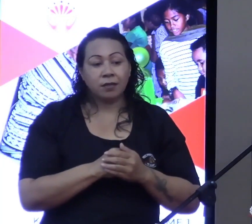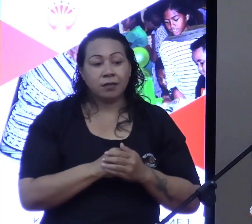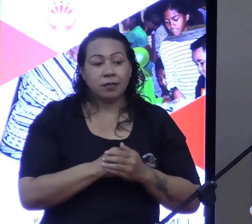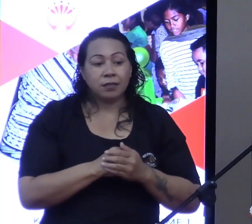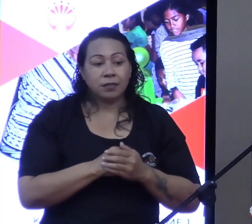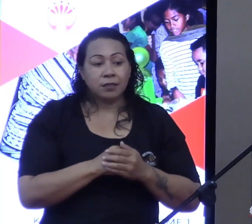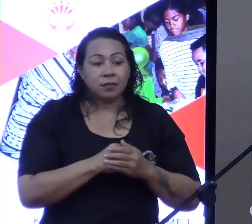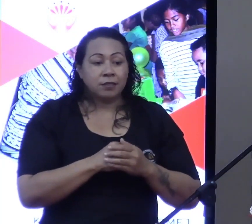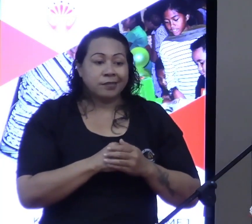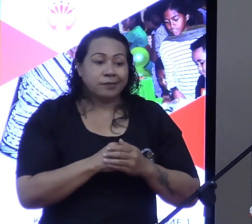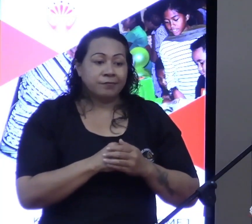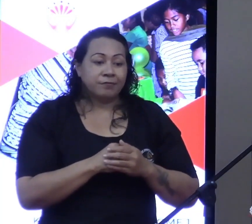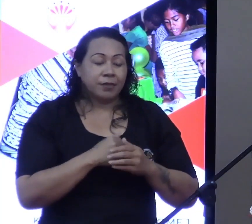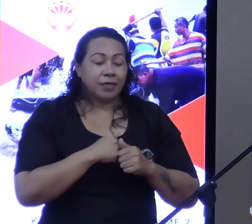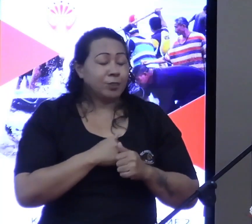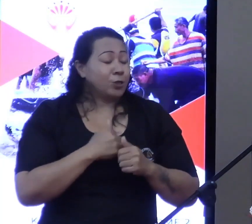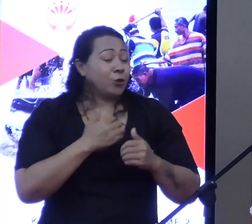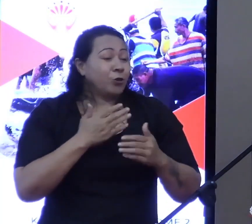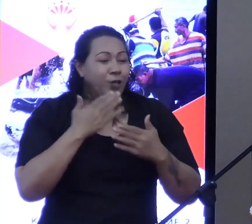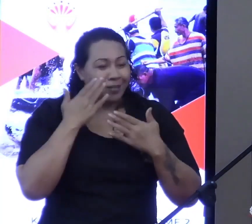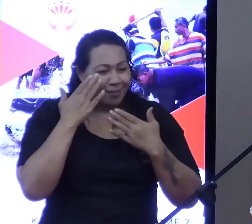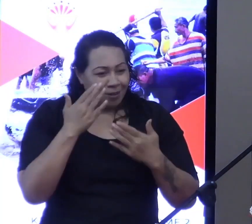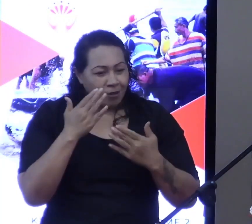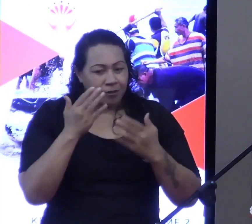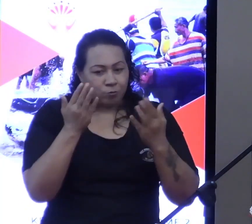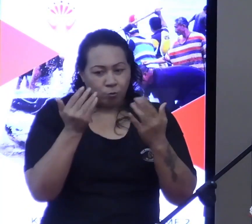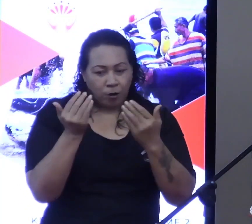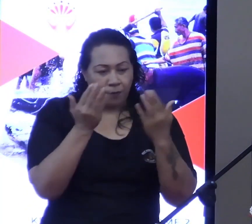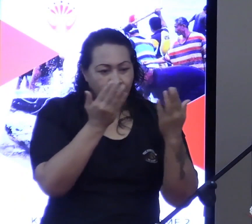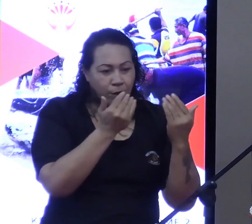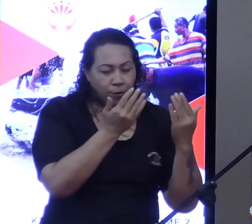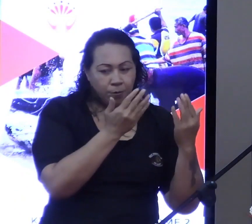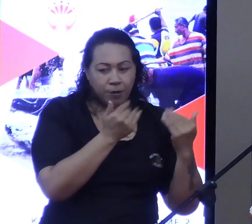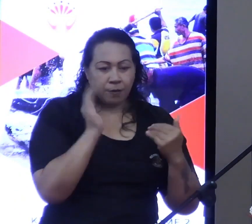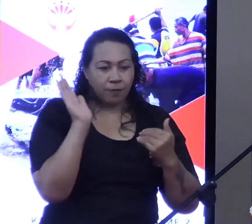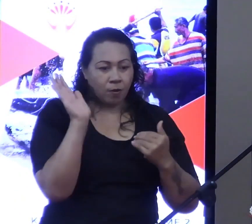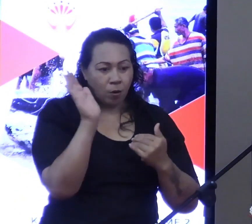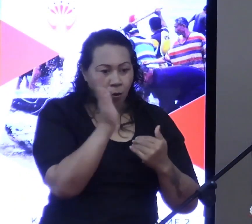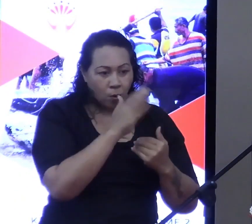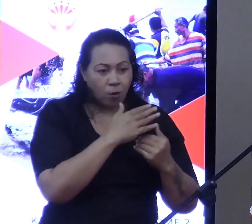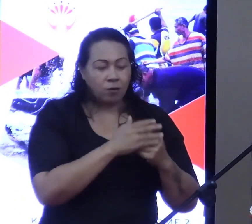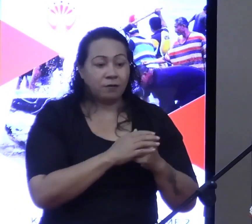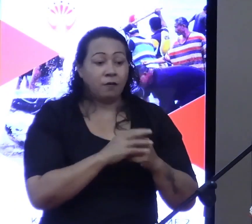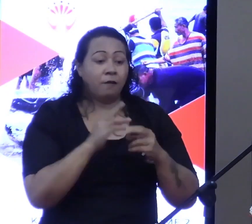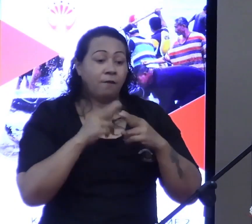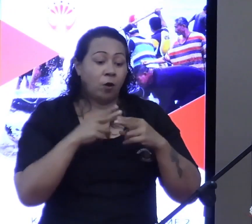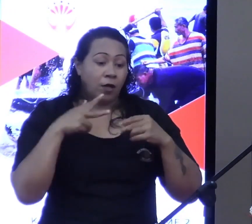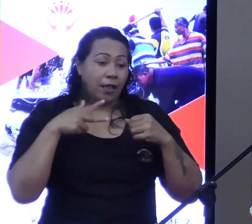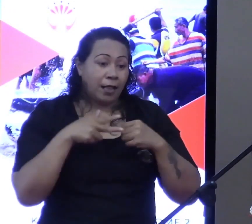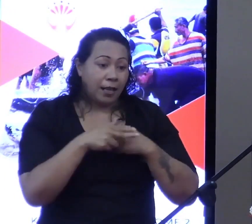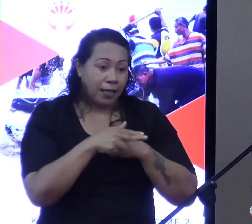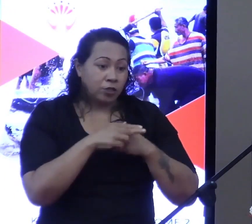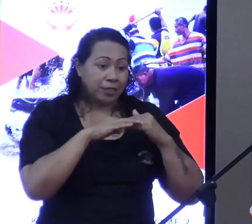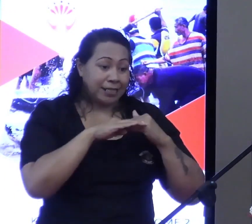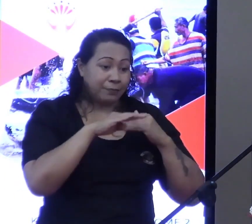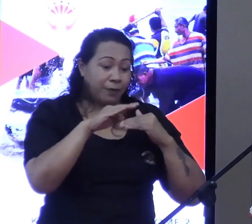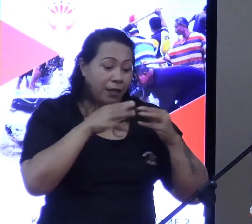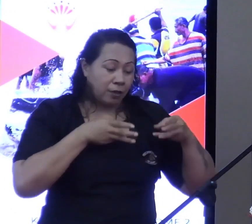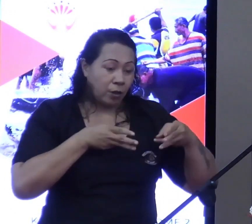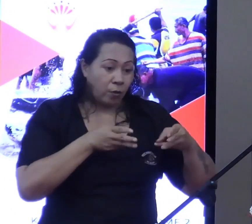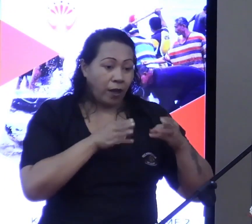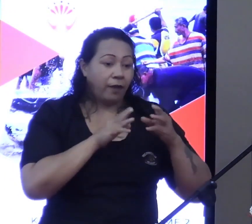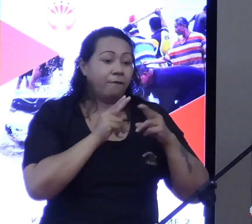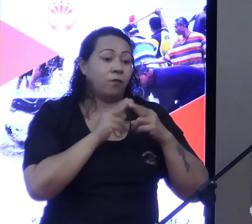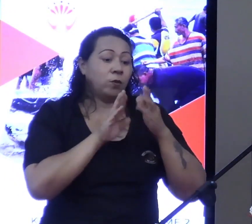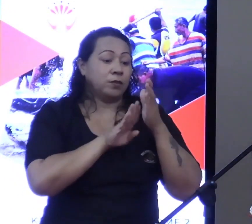honour to welcome you all to this occasion, marking the launch of the pathway for the development